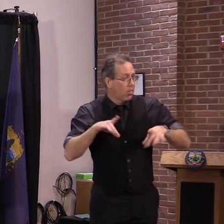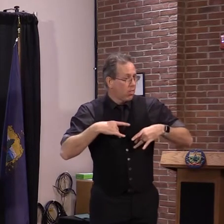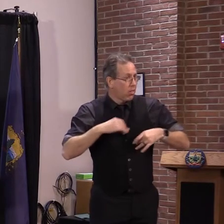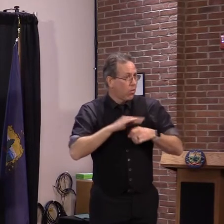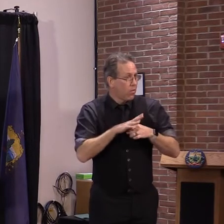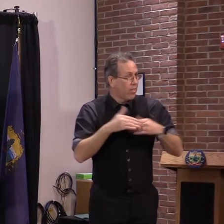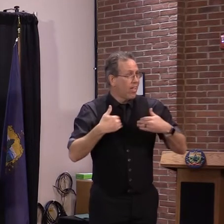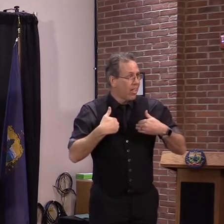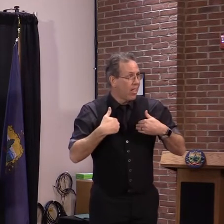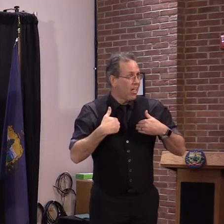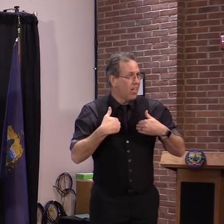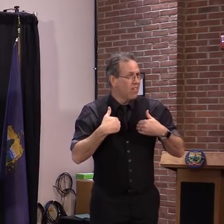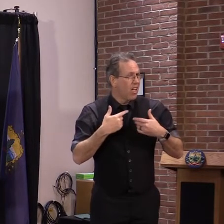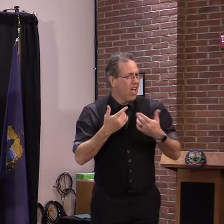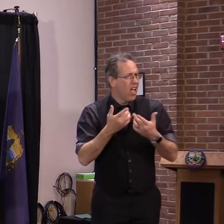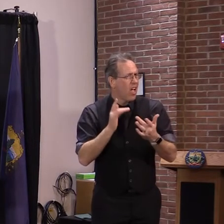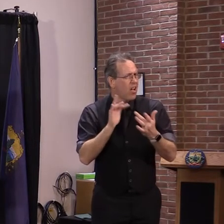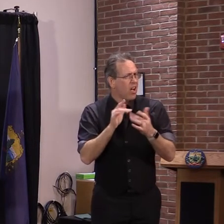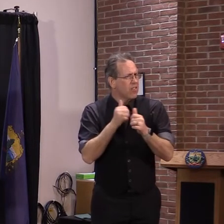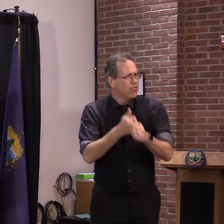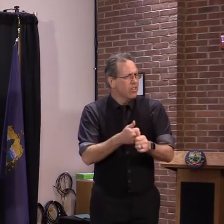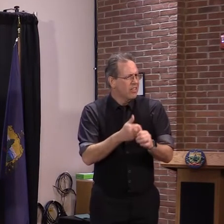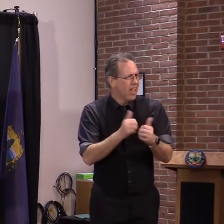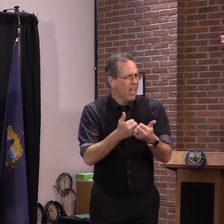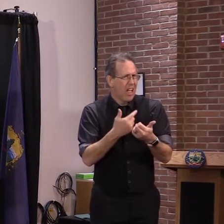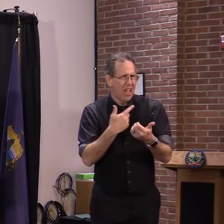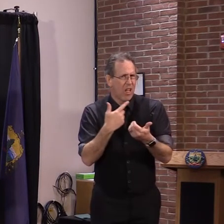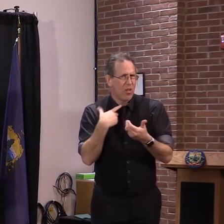of situations or cases are they focusing on?